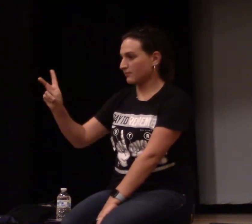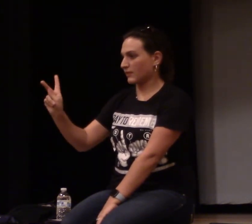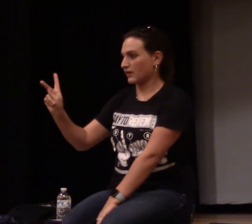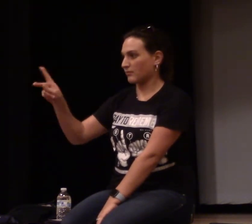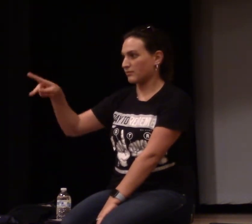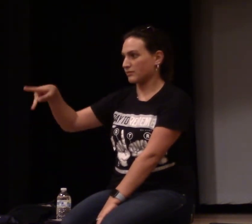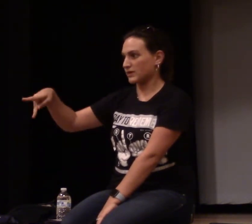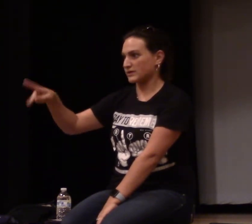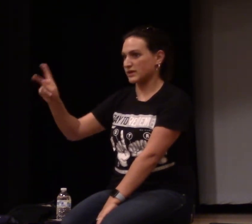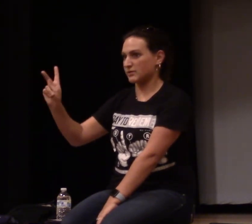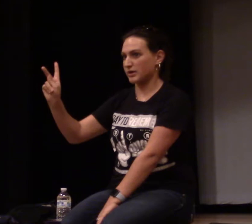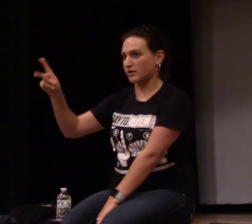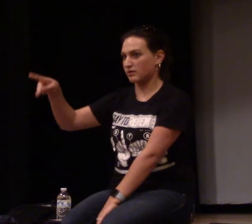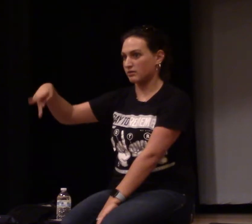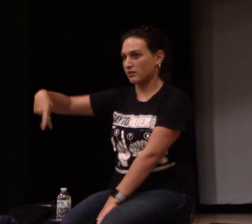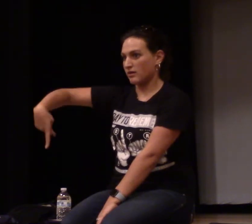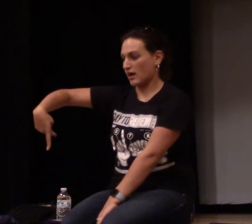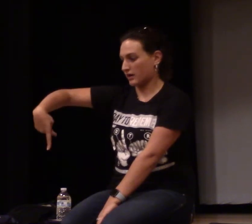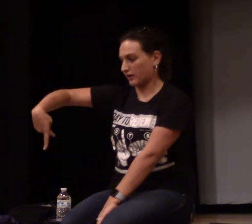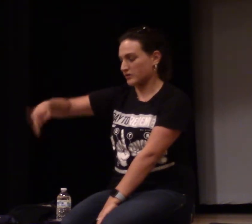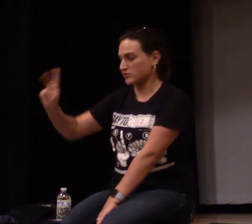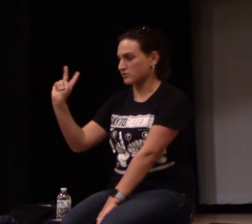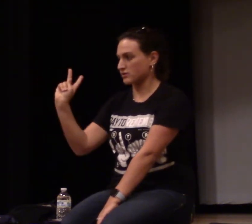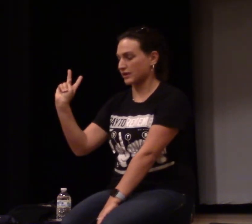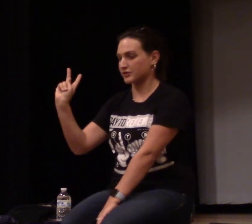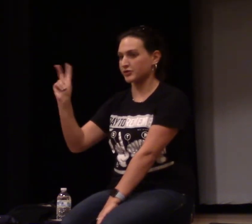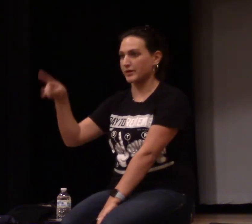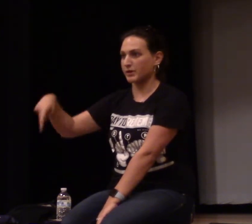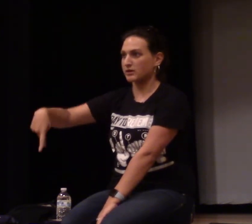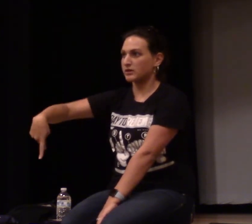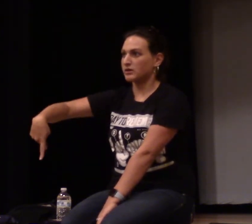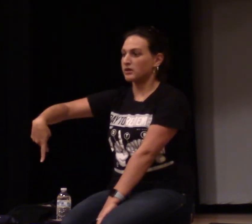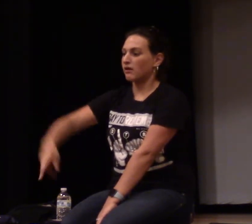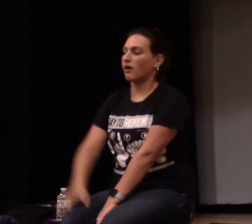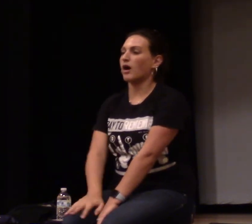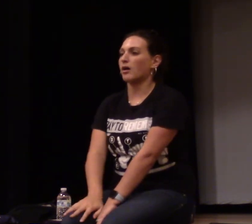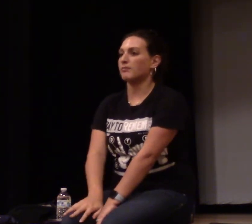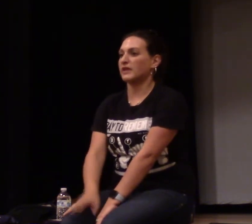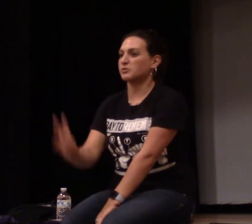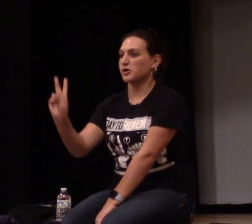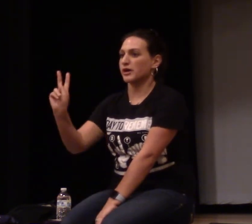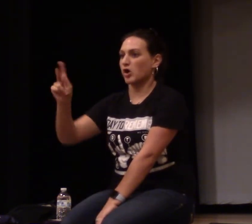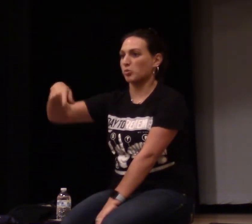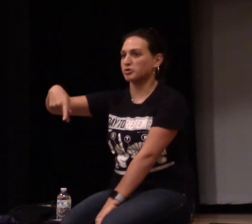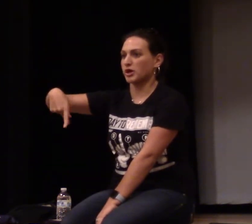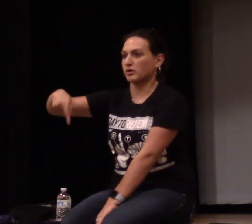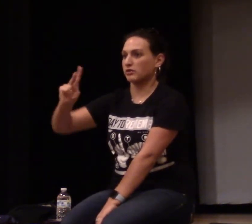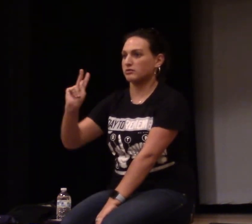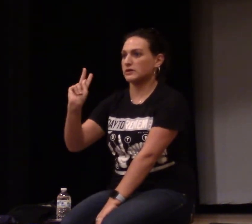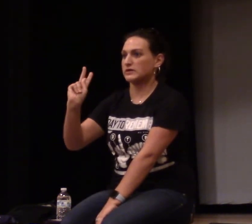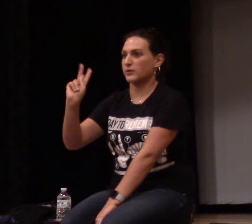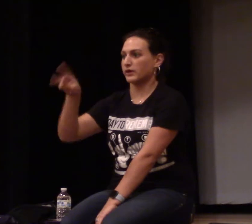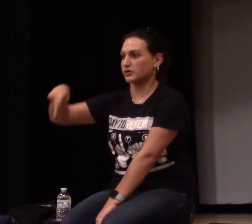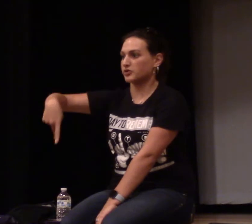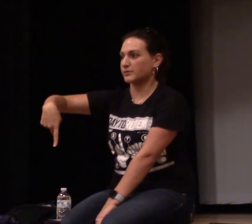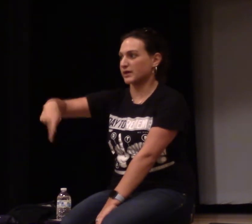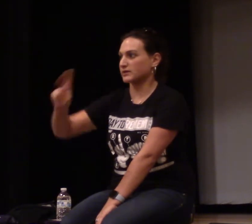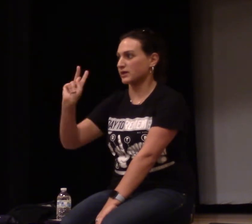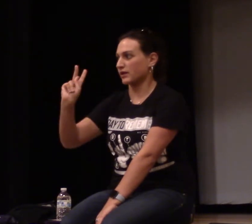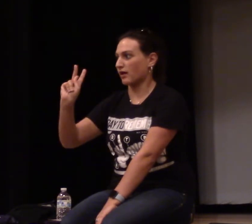Yep, it doesn't need to be anything too extreme. That's where you get carpal tunnel. It's doing extreme signs like that.